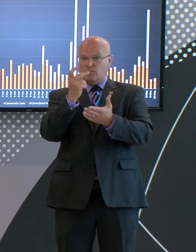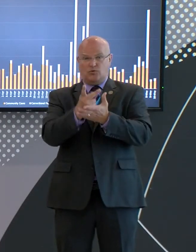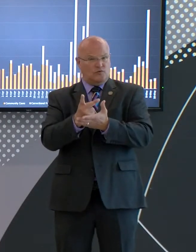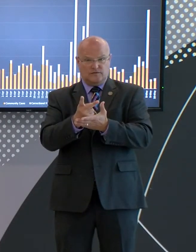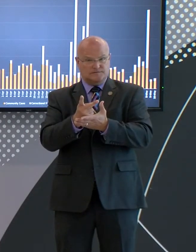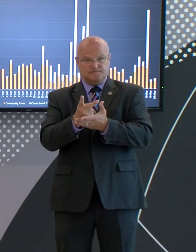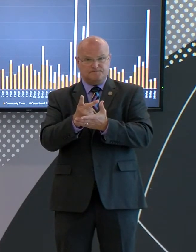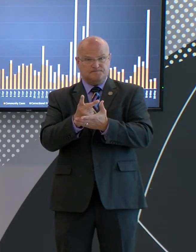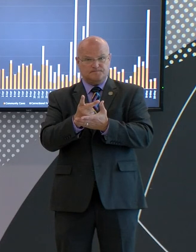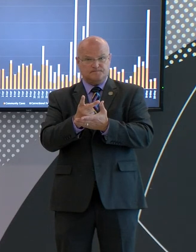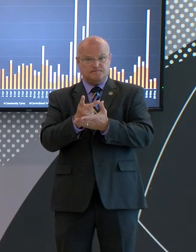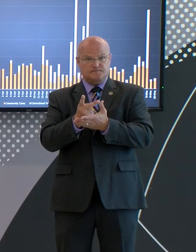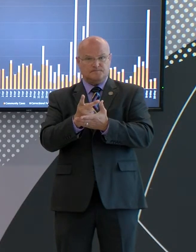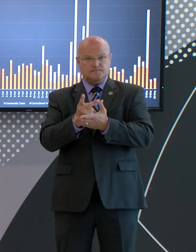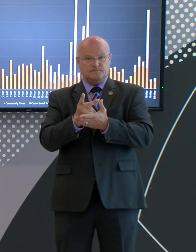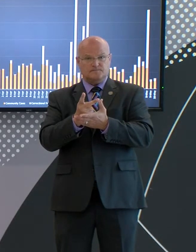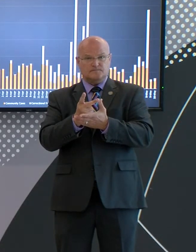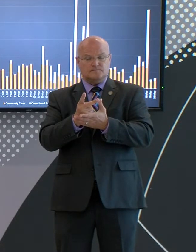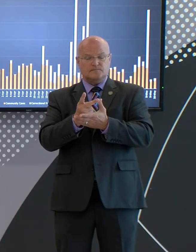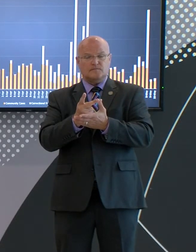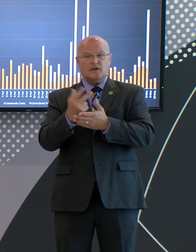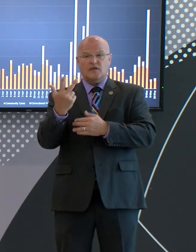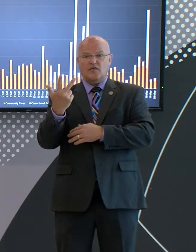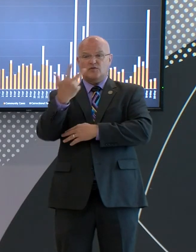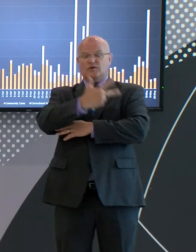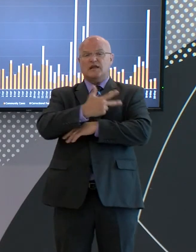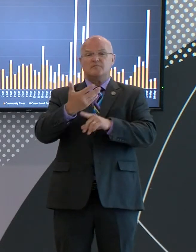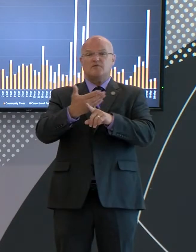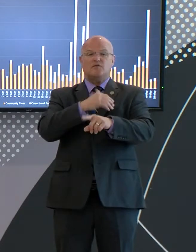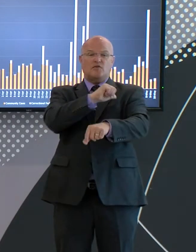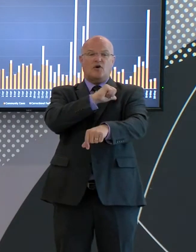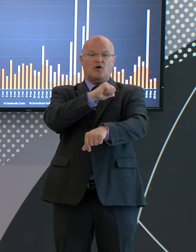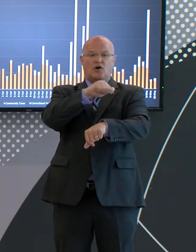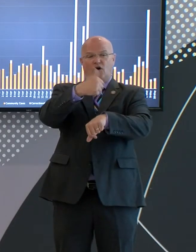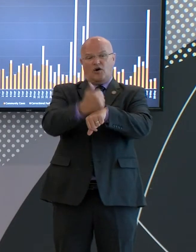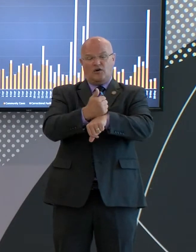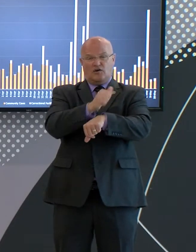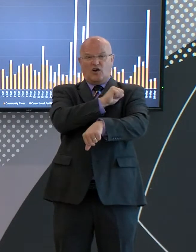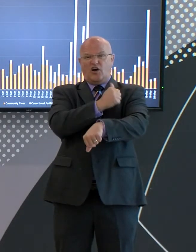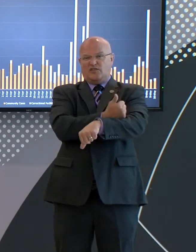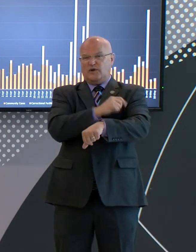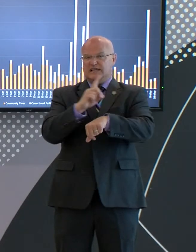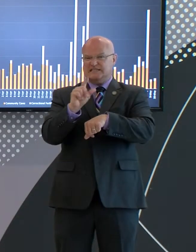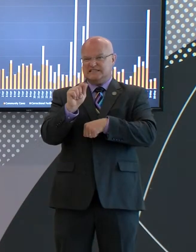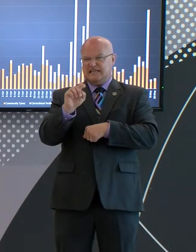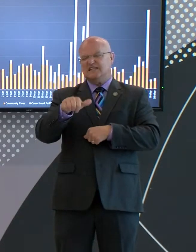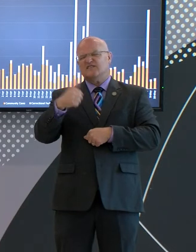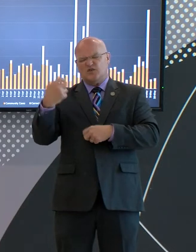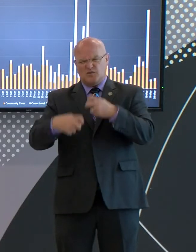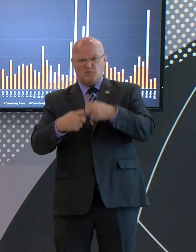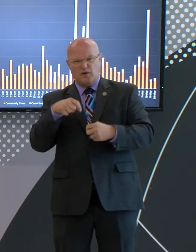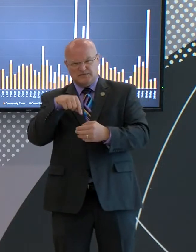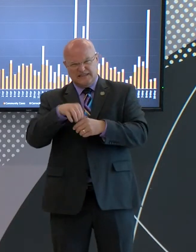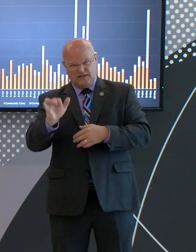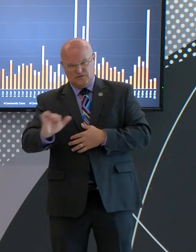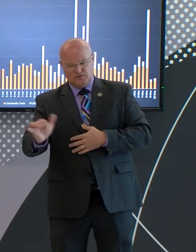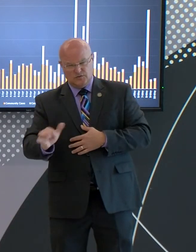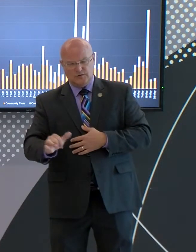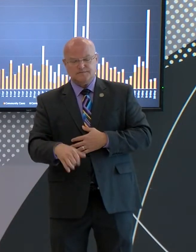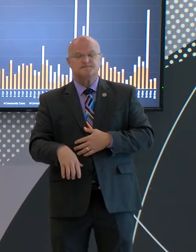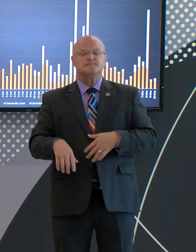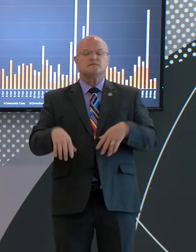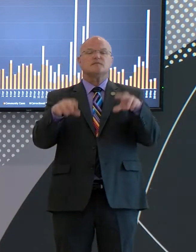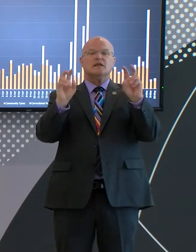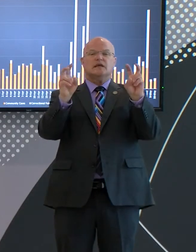approval, being 3 days before the authorized date, as well as a few other problems. In